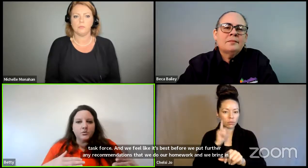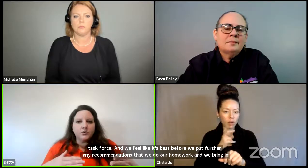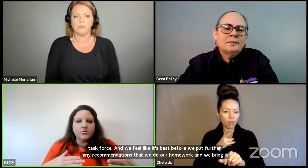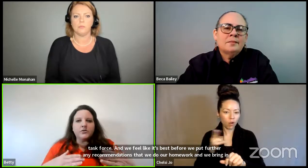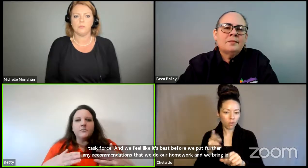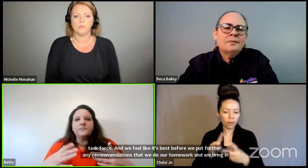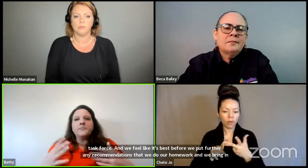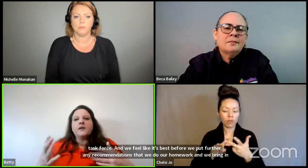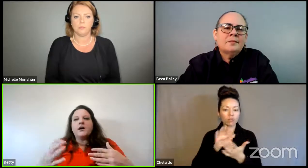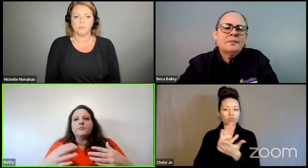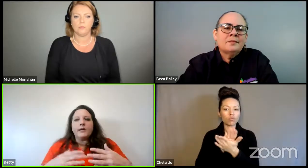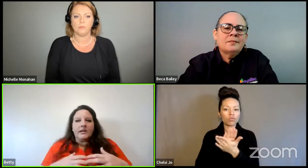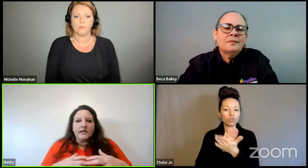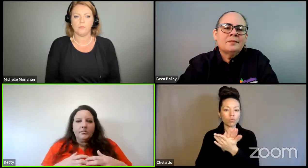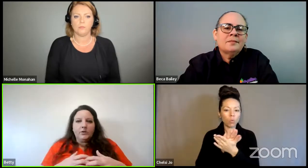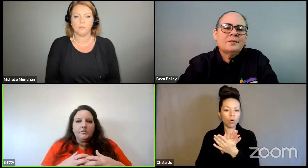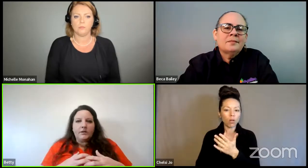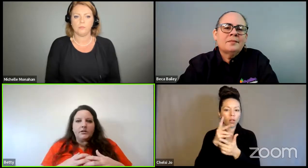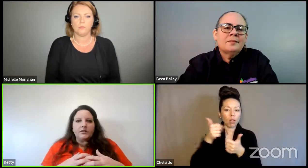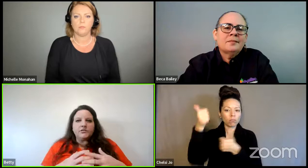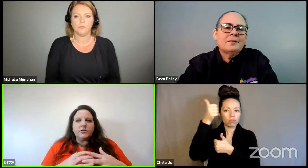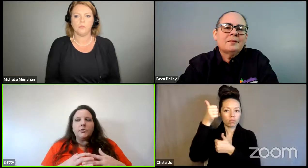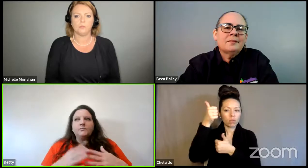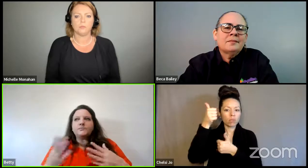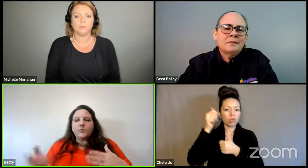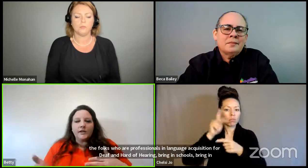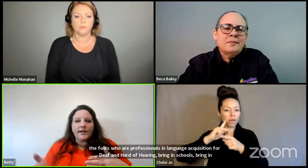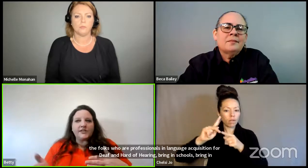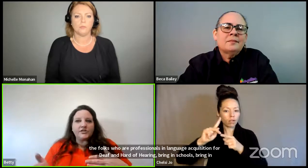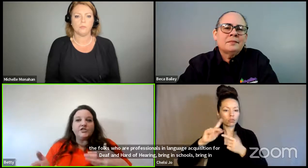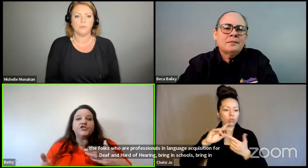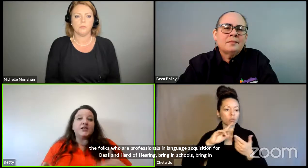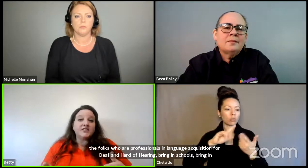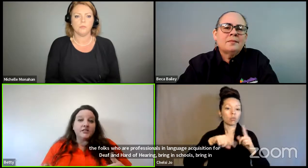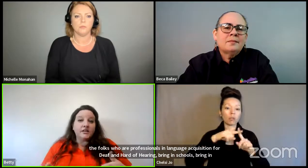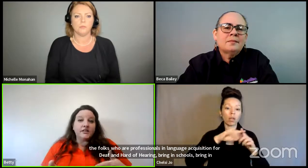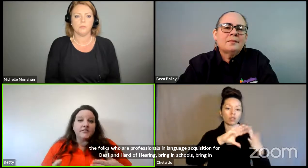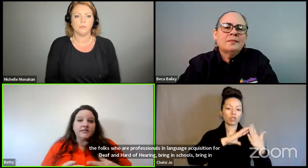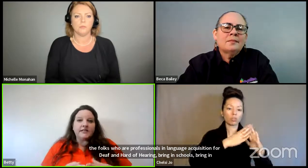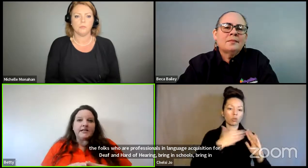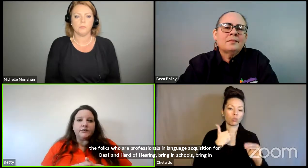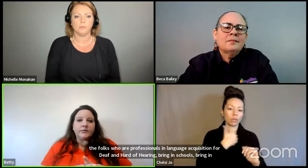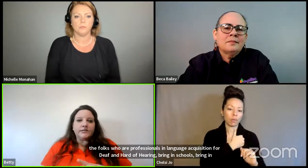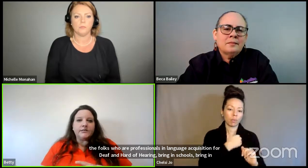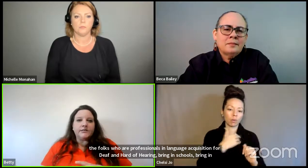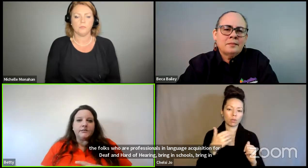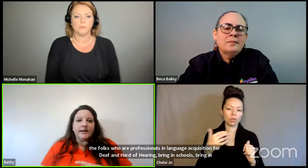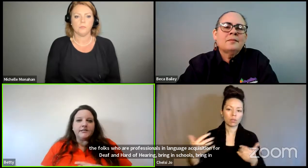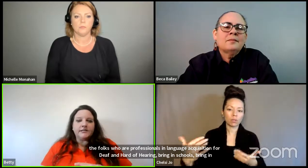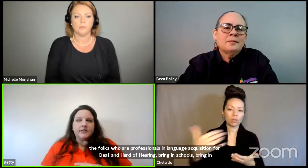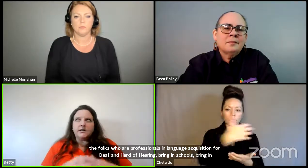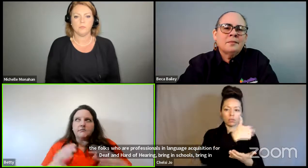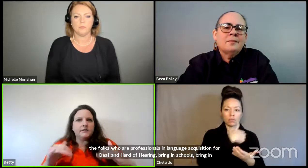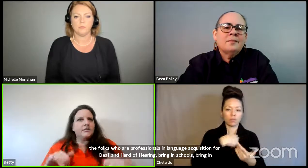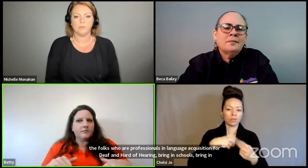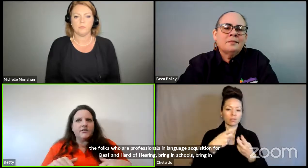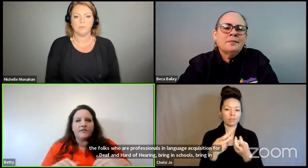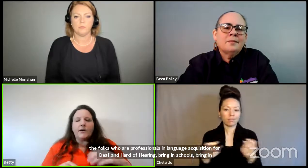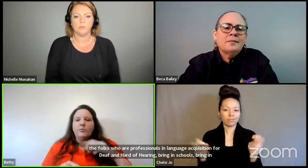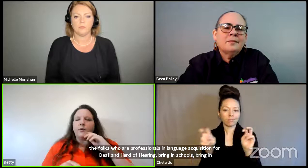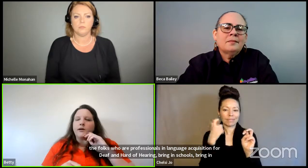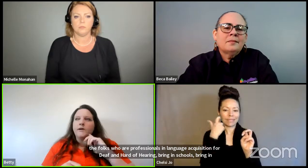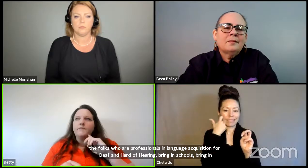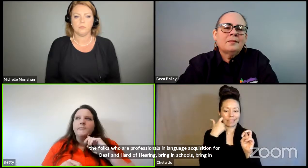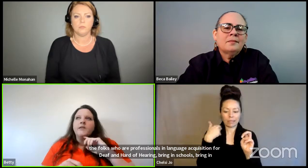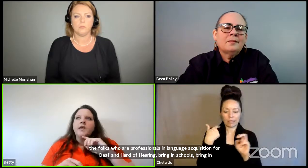in schools, bring in community members. So we actually just started this task force this month